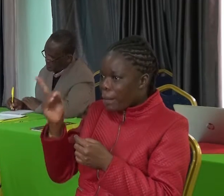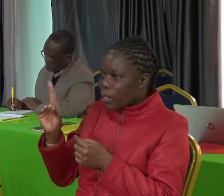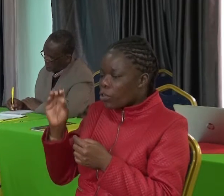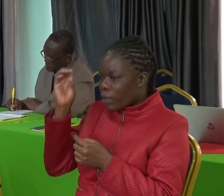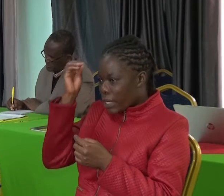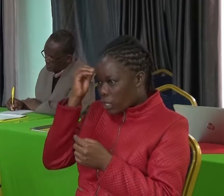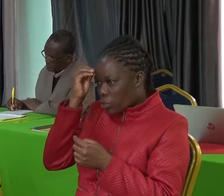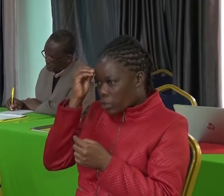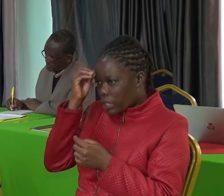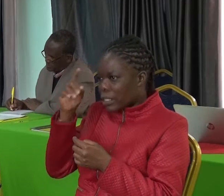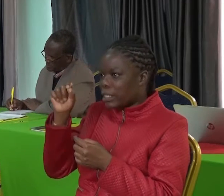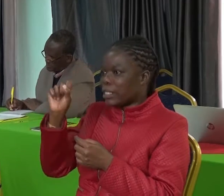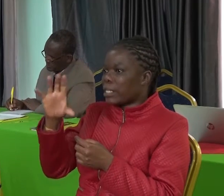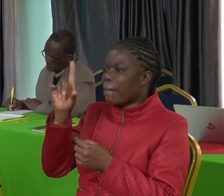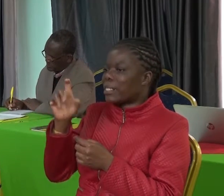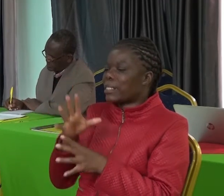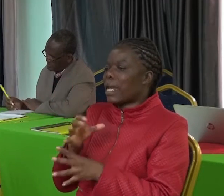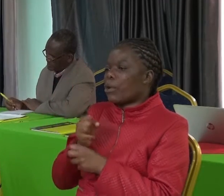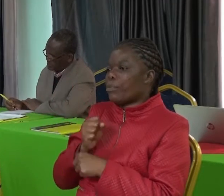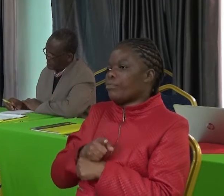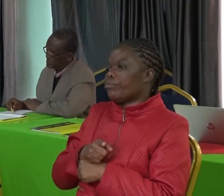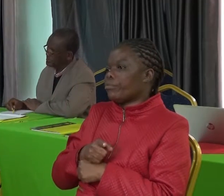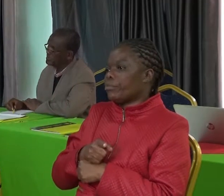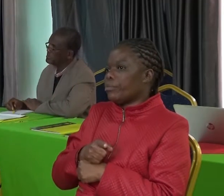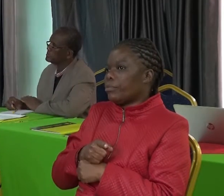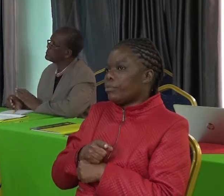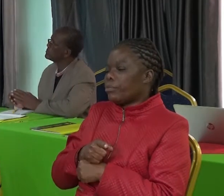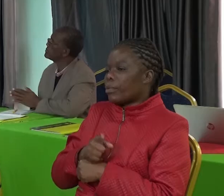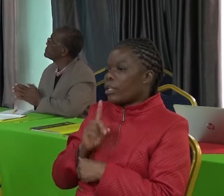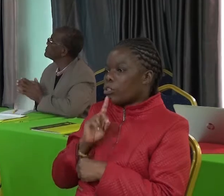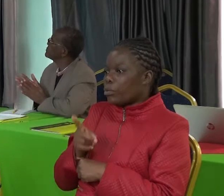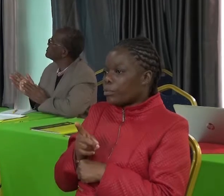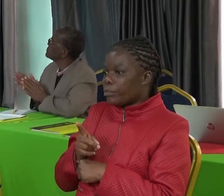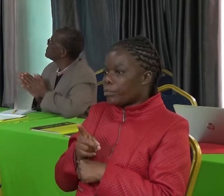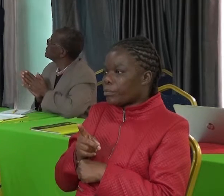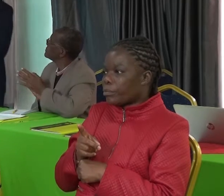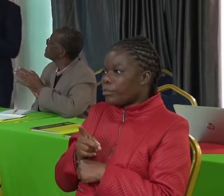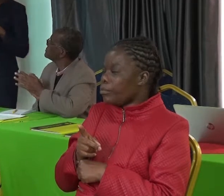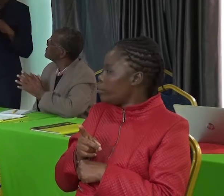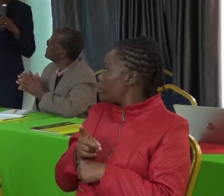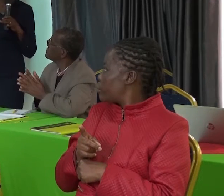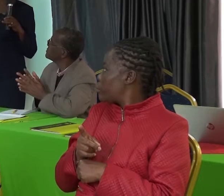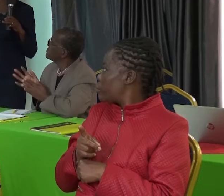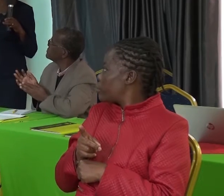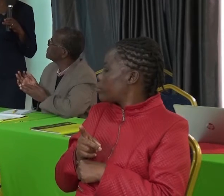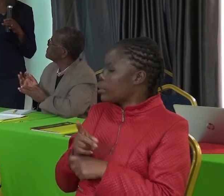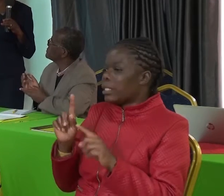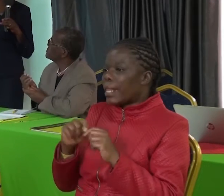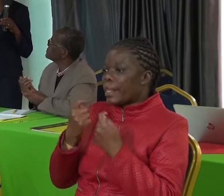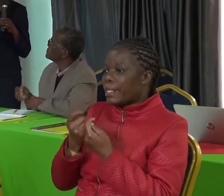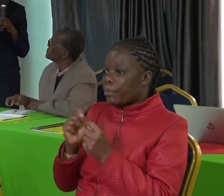Education, TSE, must adopt it. And so it will be those